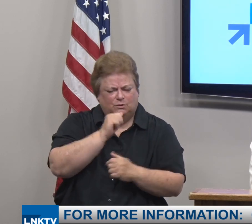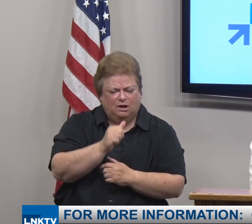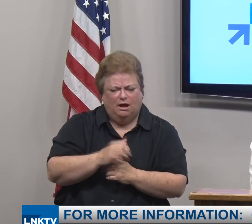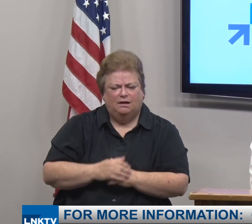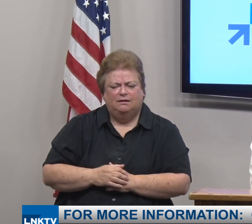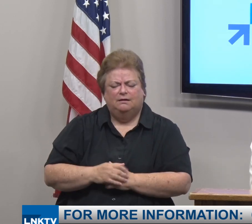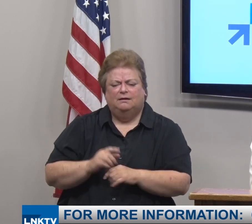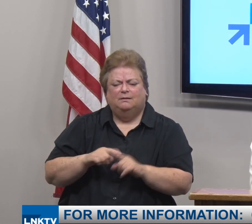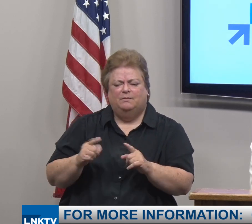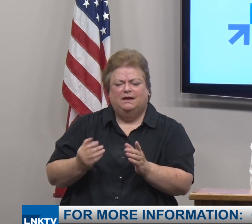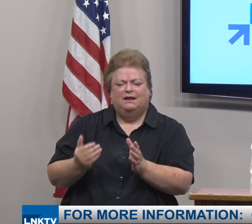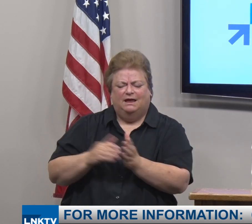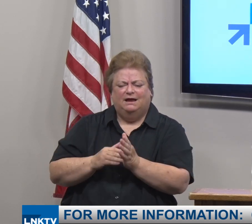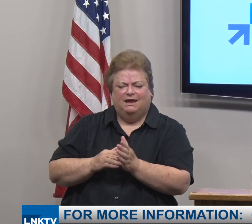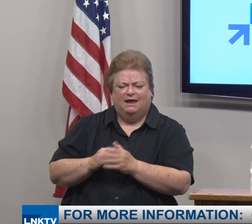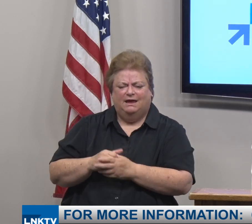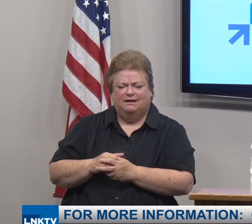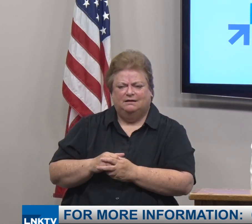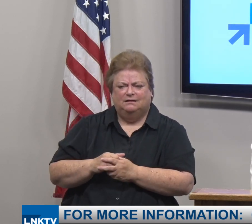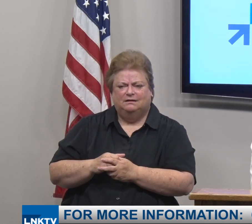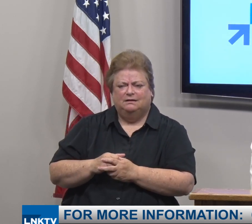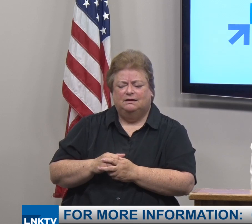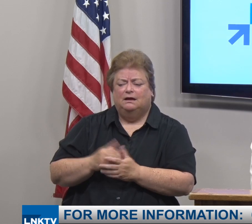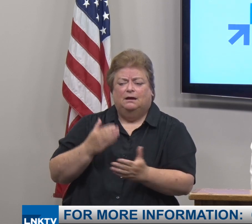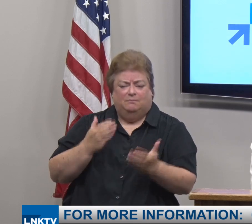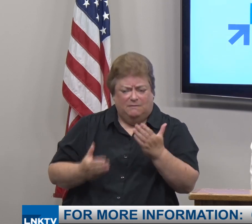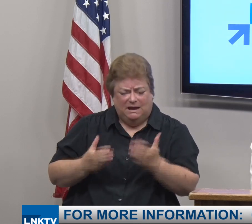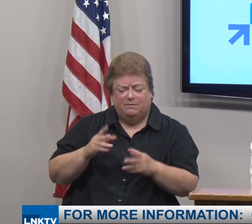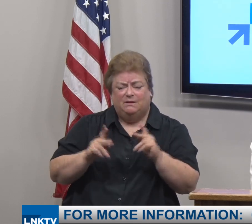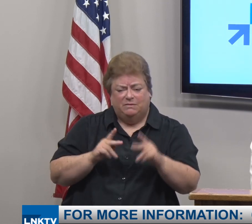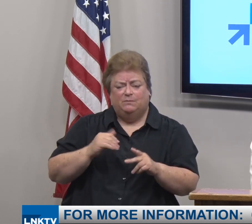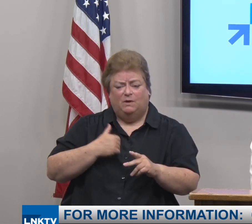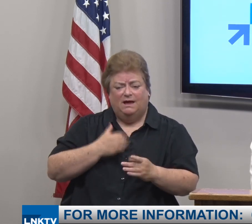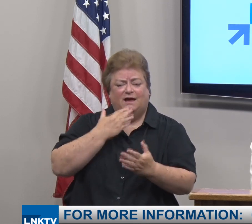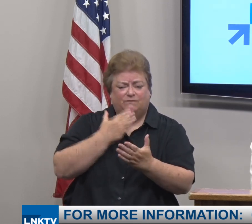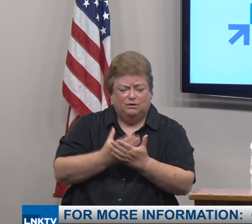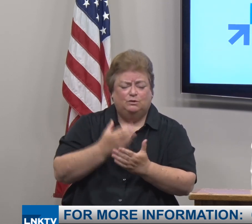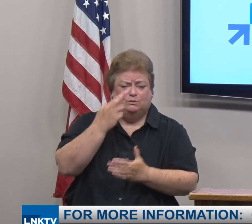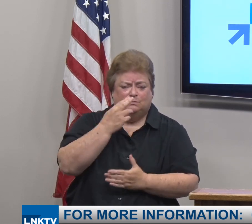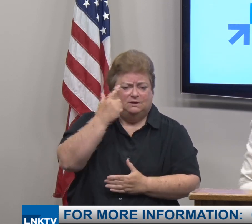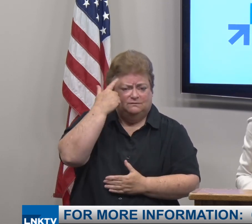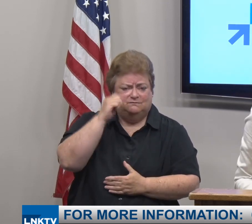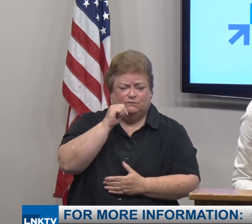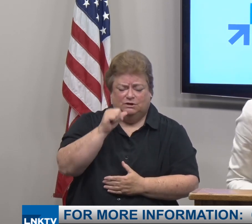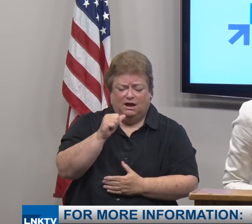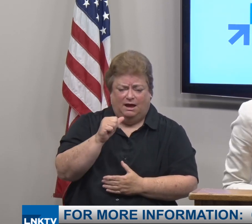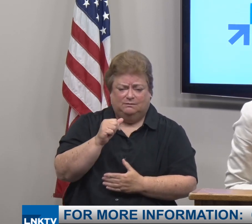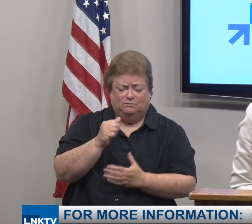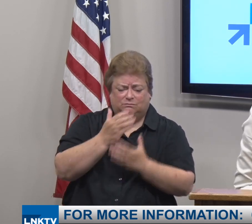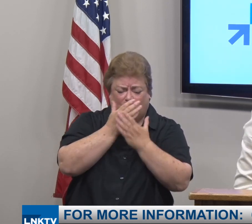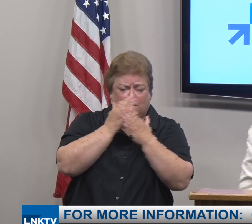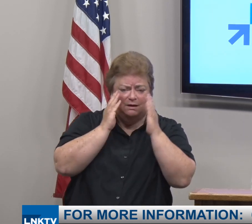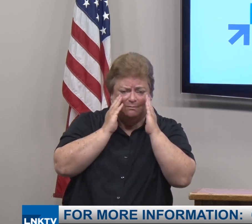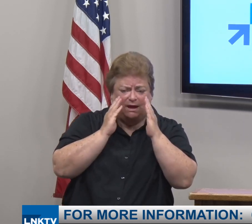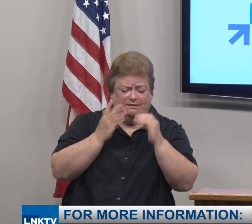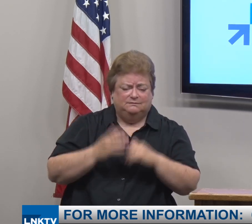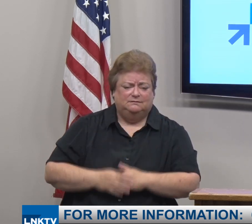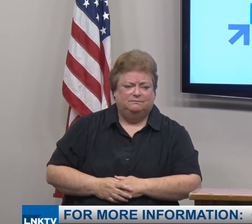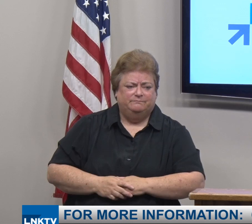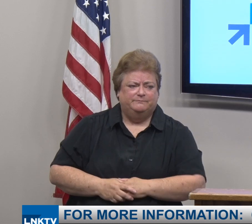again, there may very well be good reasons that people in images don't have them on, but I'll bring Director Lopez up to answer your